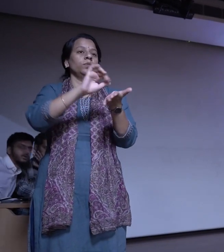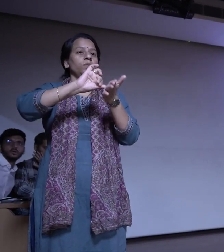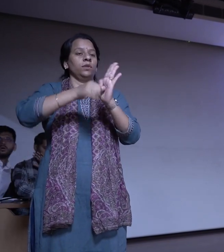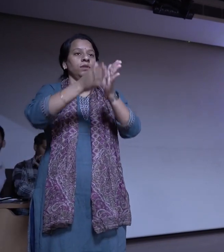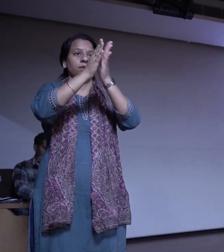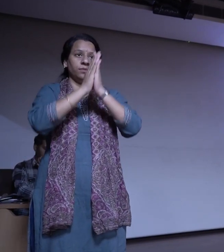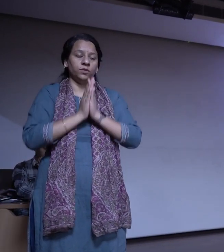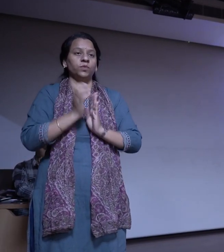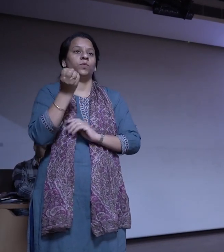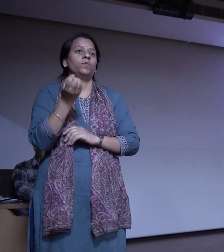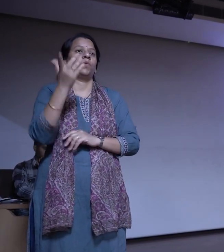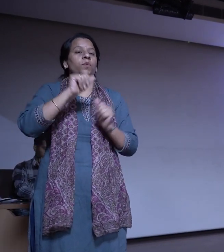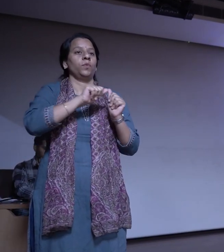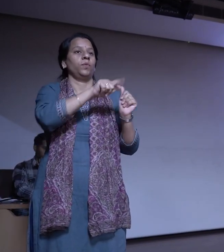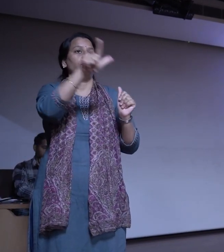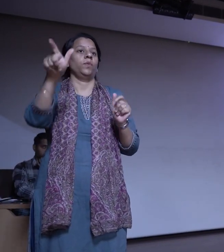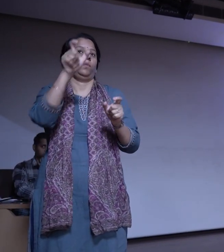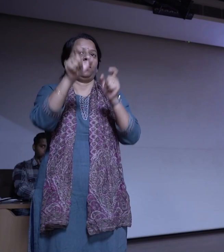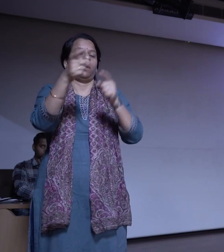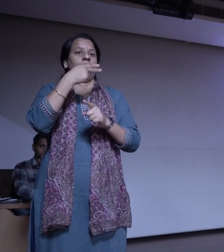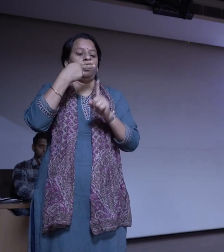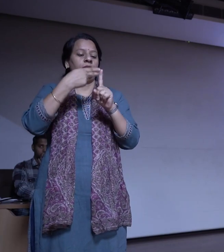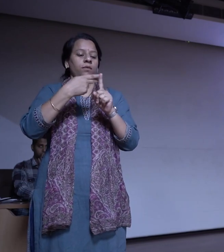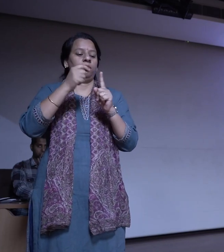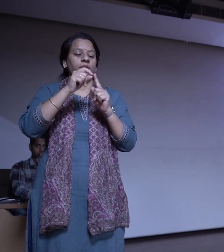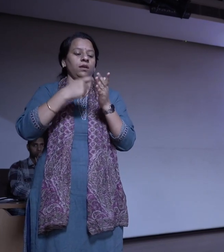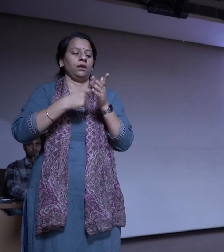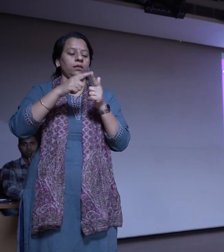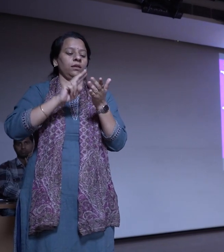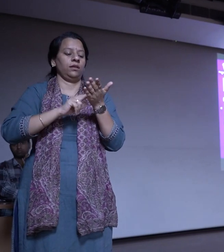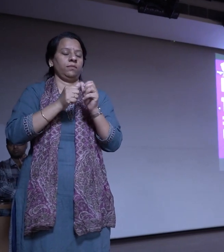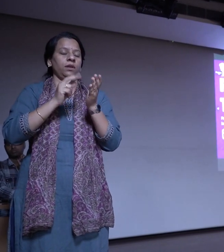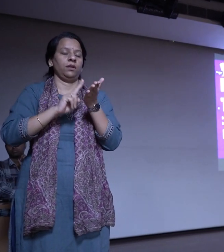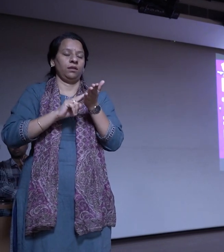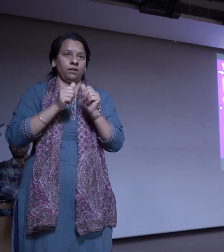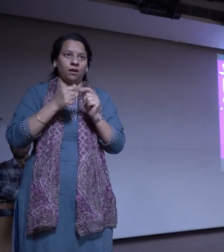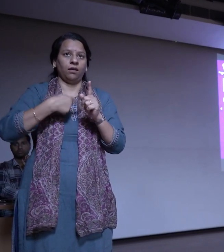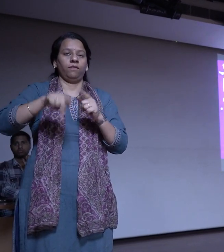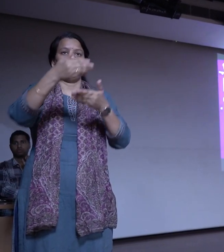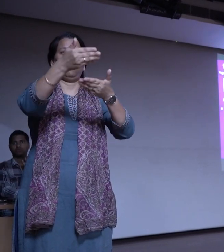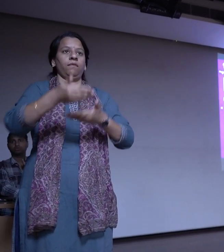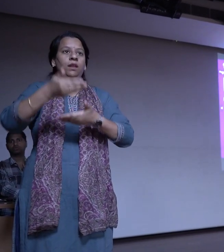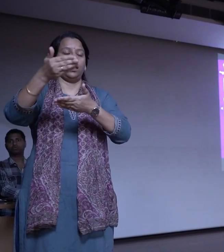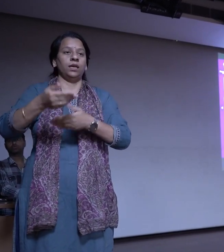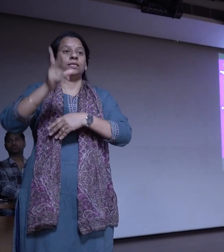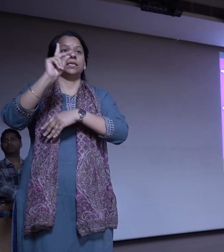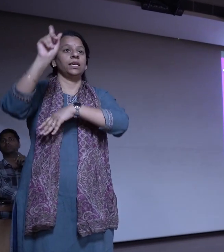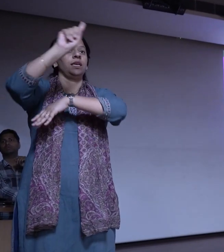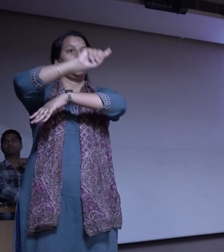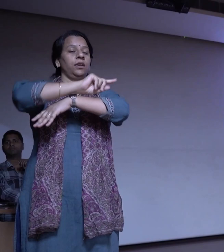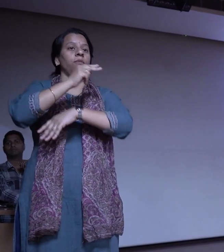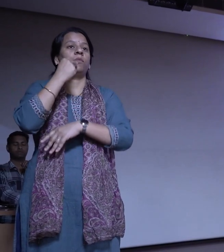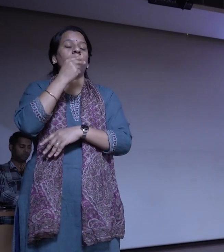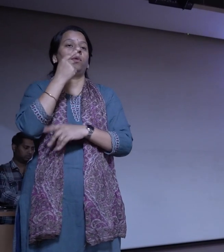Namaste and good morning everyone my name is prna goam and I welcome you all to the second and final day of purple